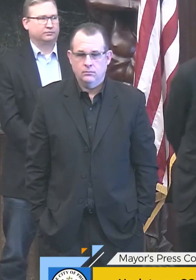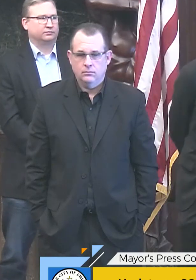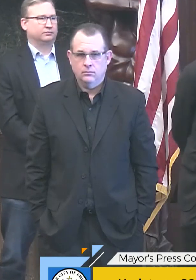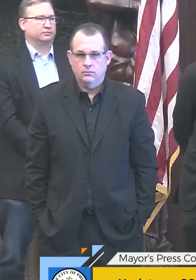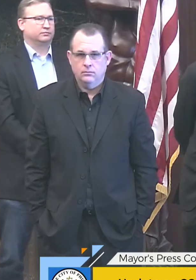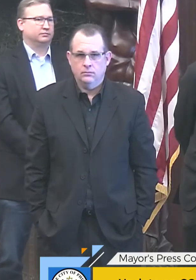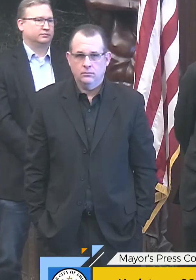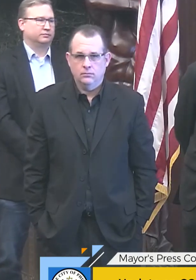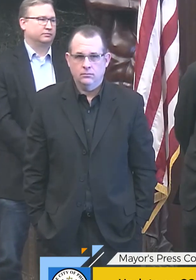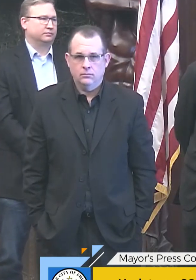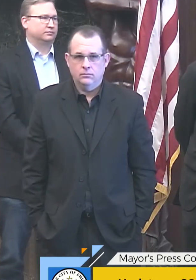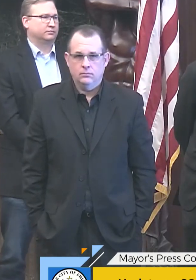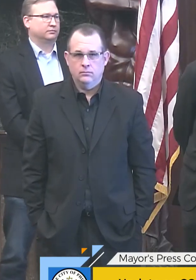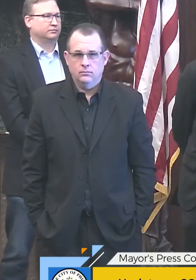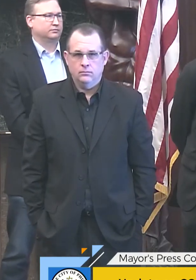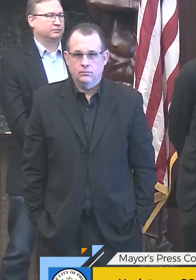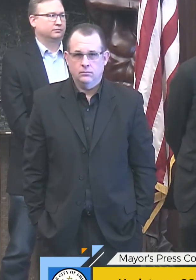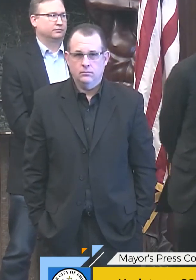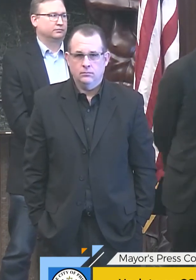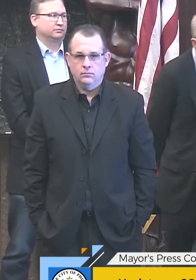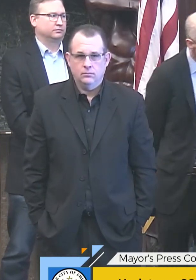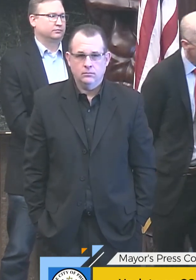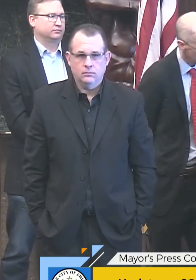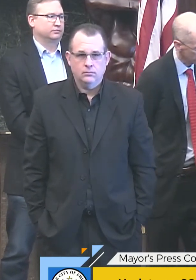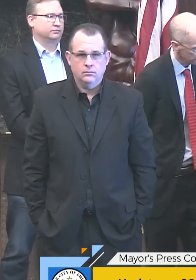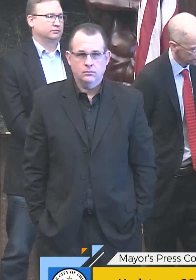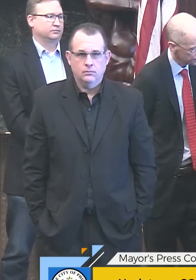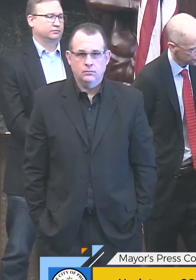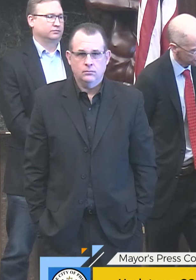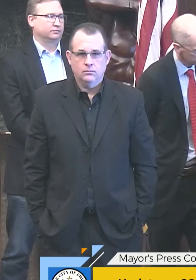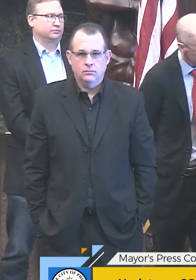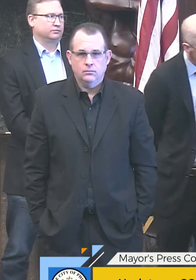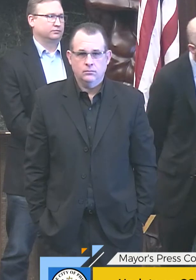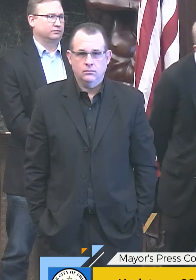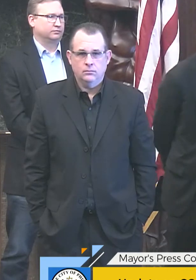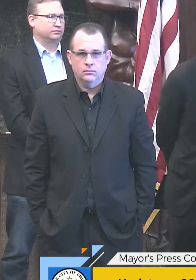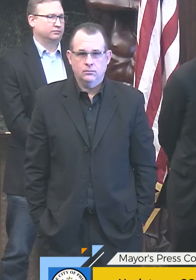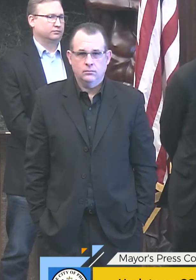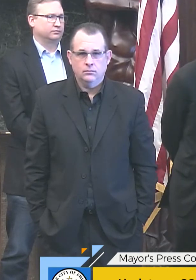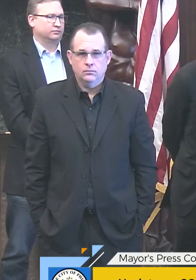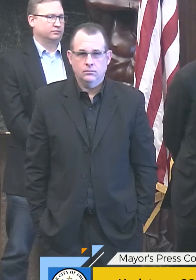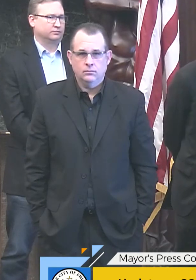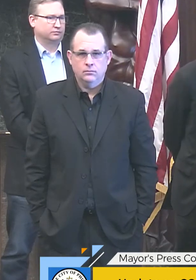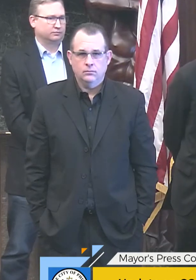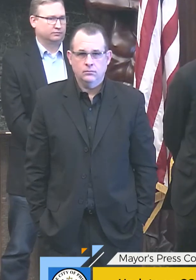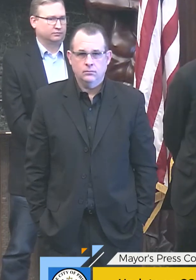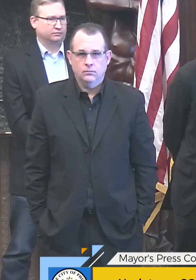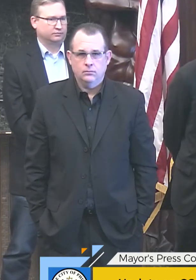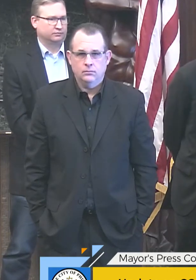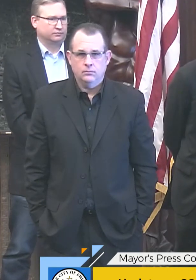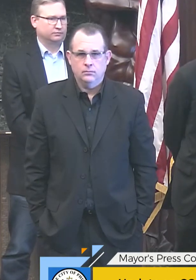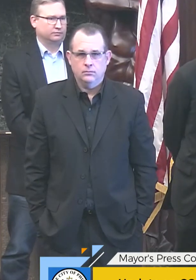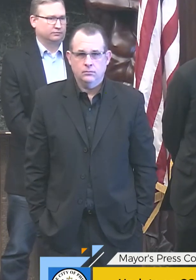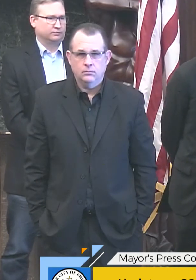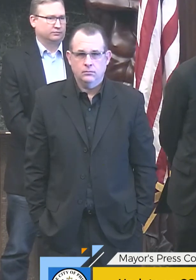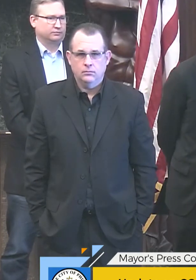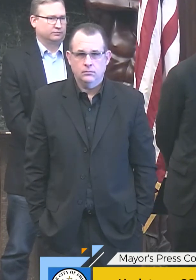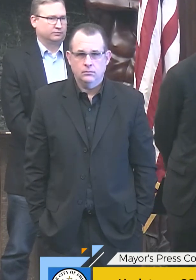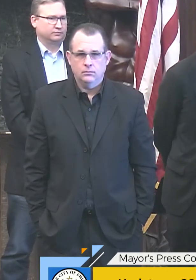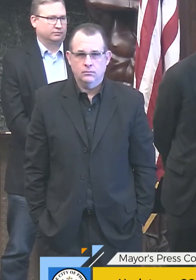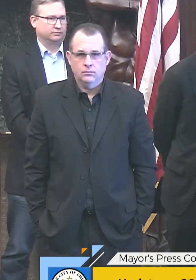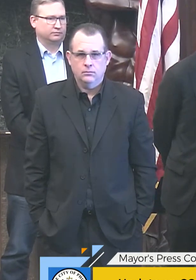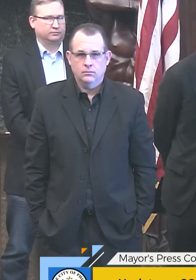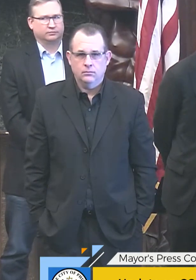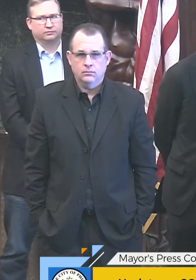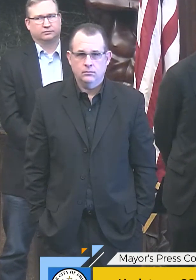la propagación del coronavirus. ¿Tiene la ciudad pensado en exigir esto a sus residentes, ya que lo hagan vez